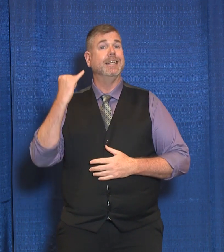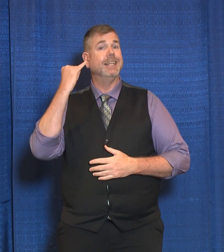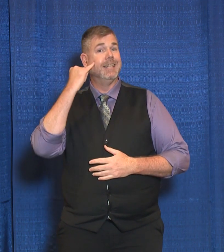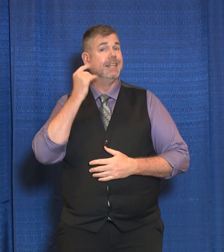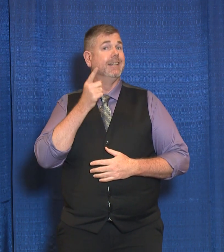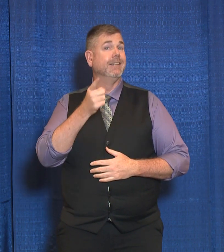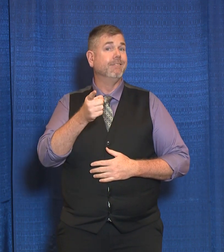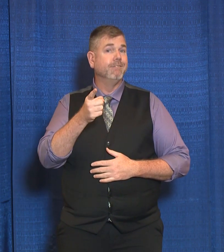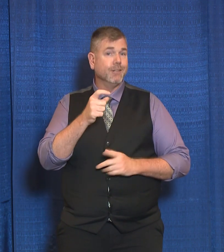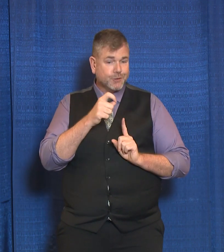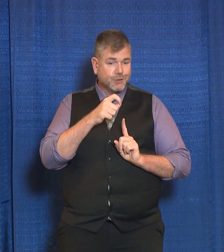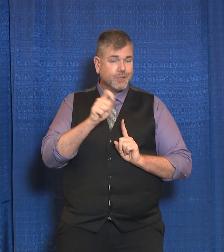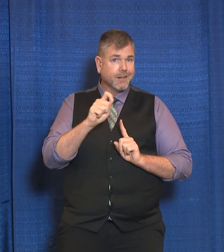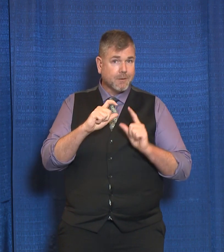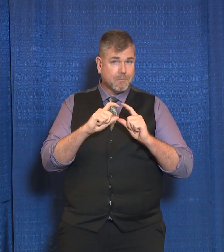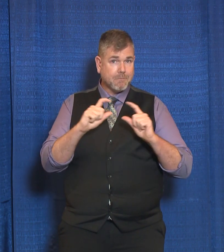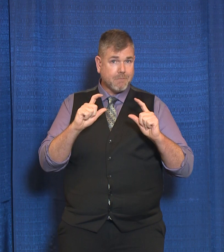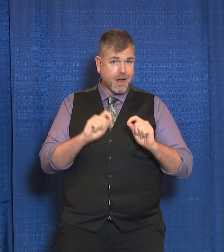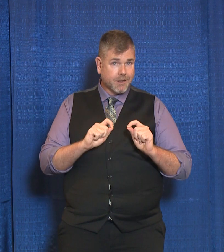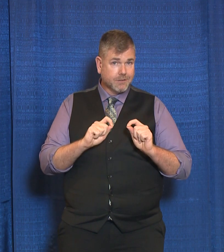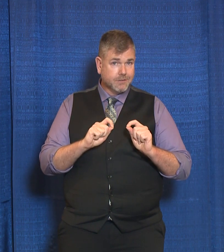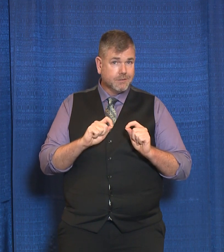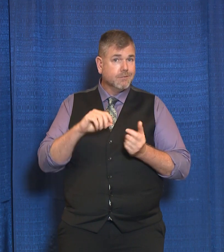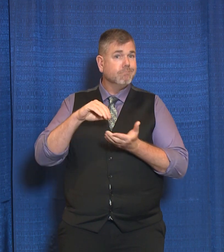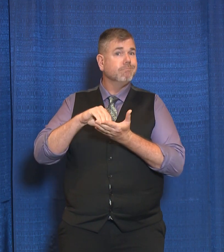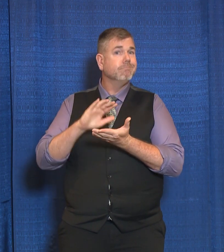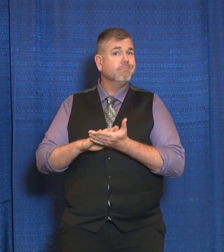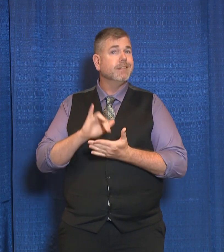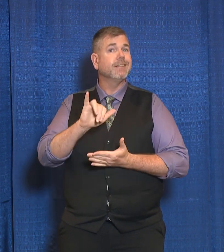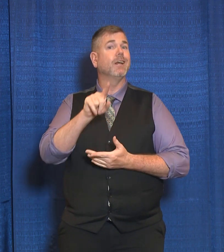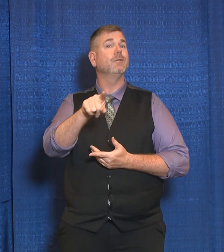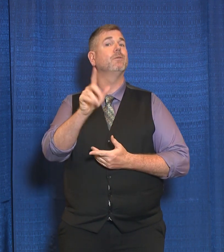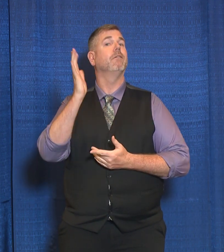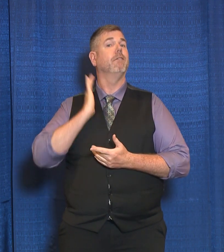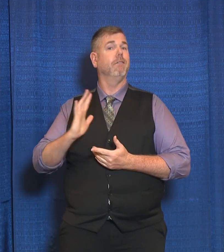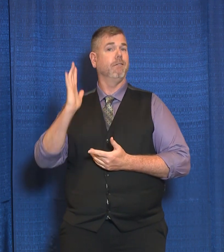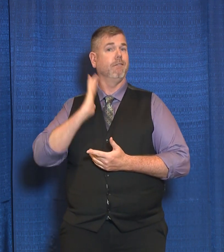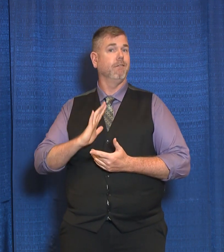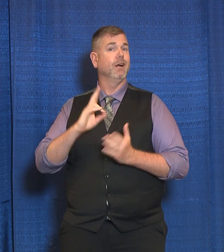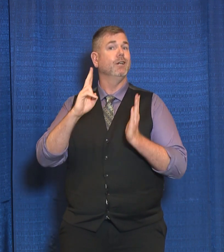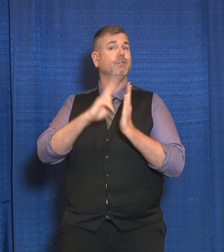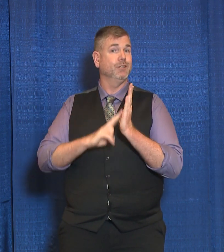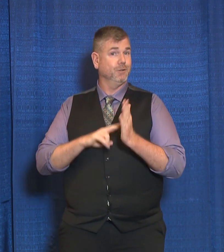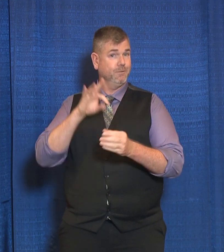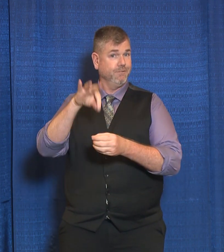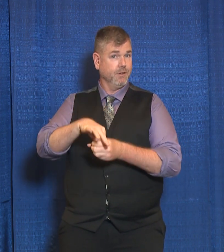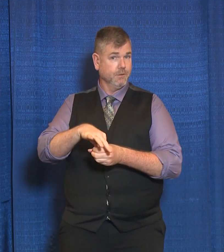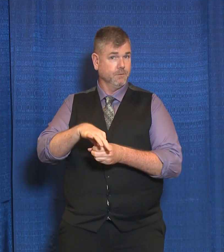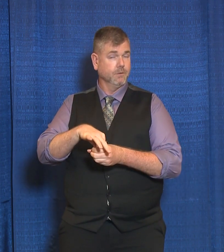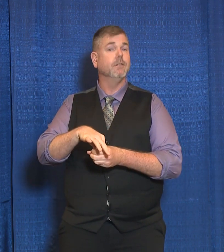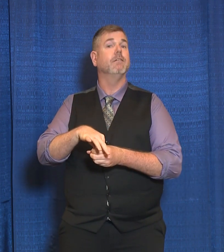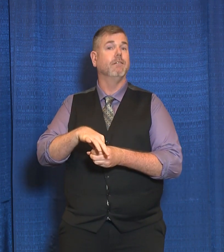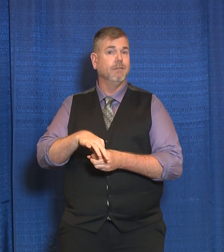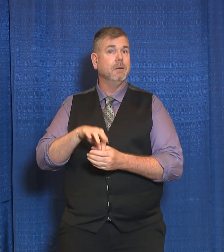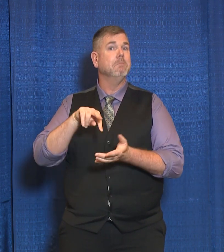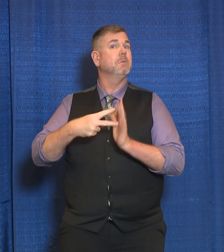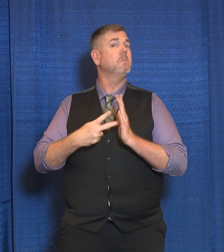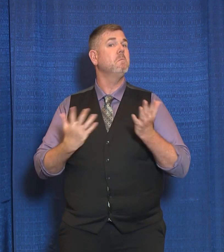If you check the box indicating that you were previously registered to vote, the previous registration fields will appear.